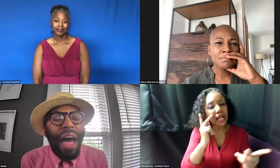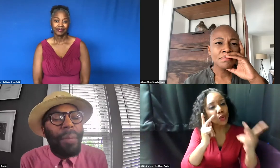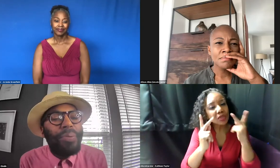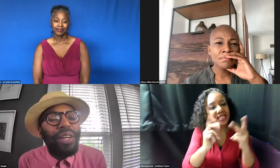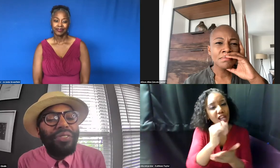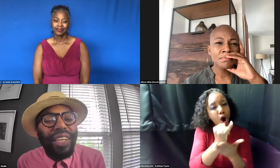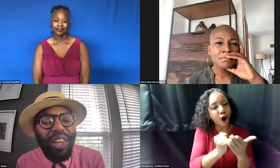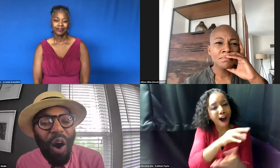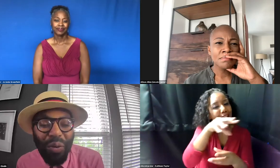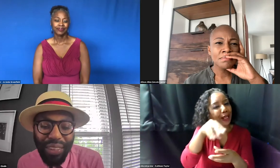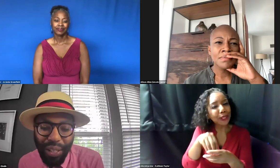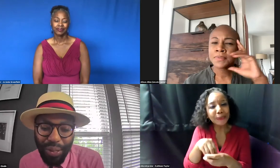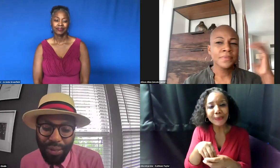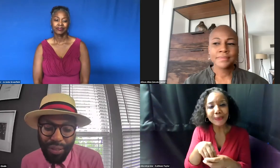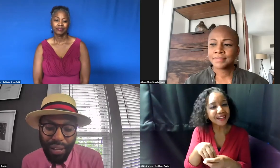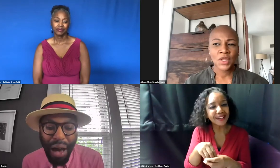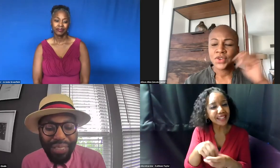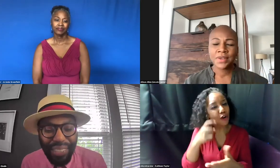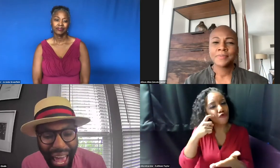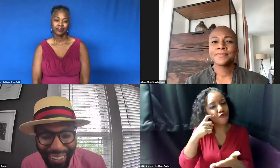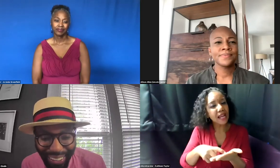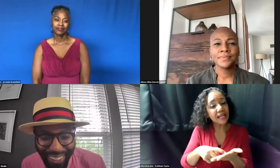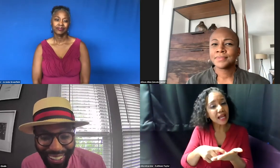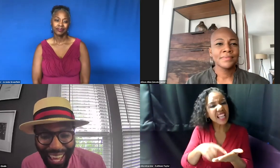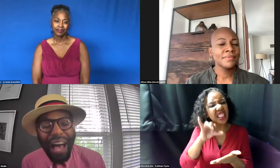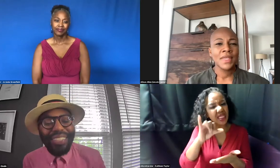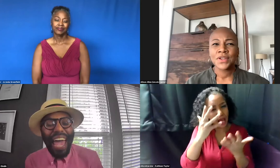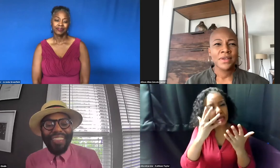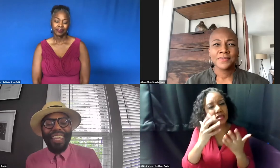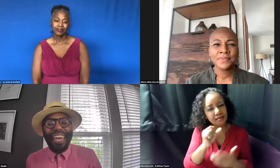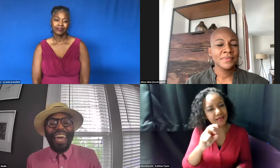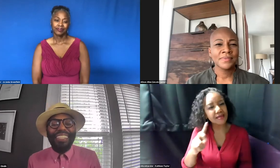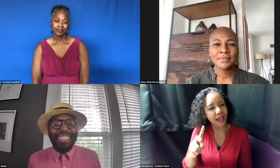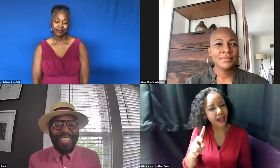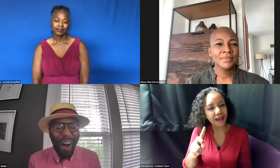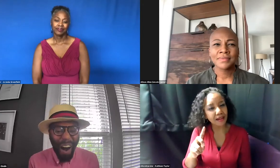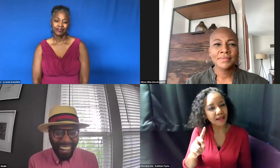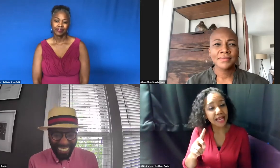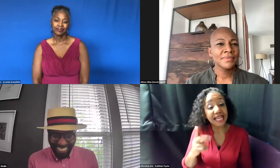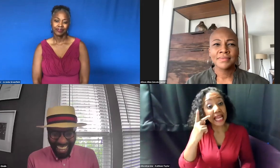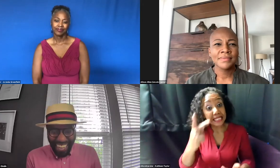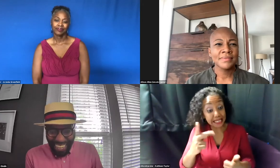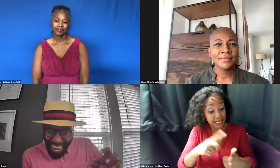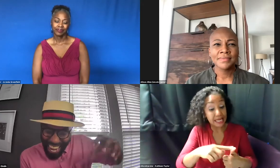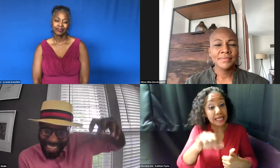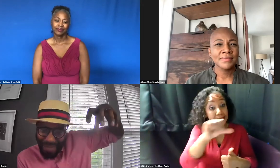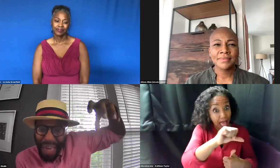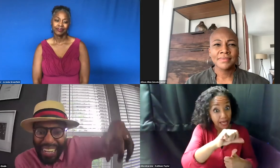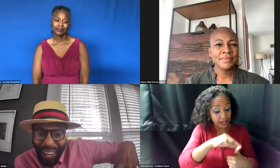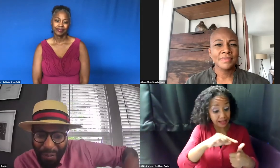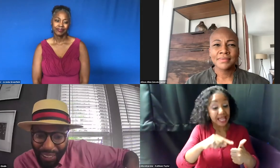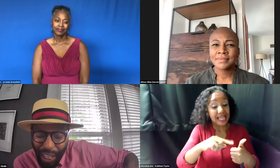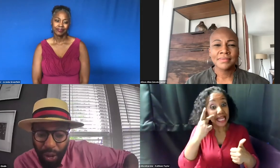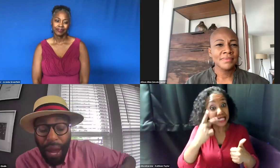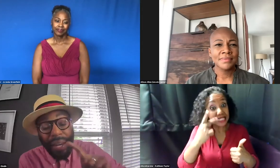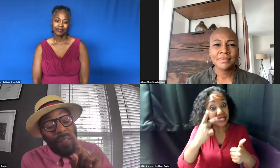they don't have the beauty of seeing the art in what they do. How sad. How sad that they can't see the art in the